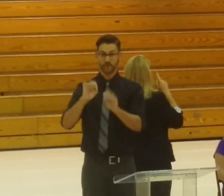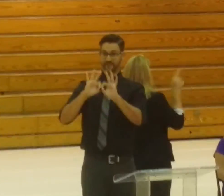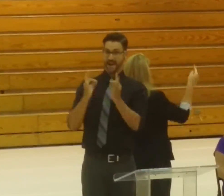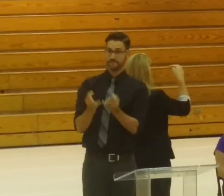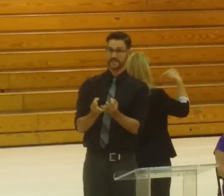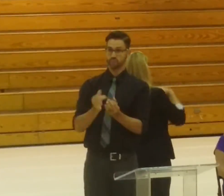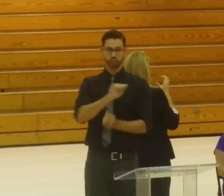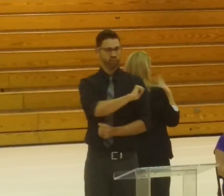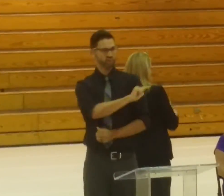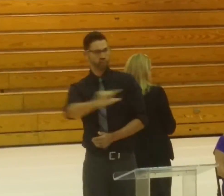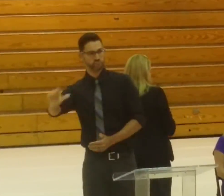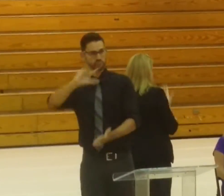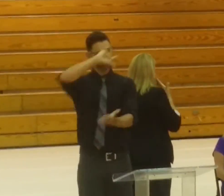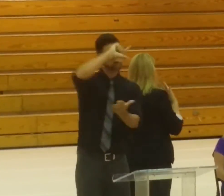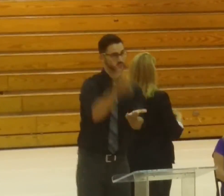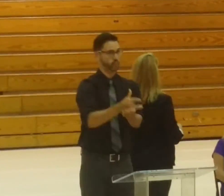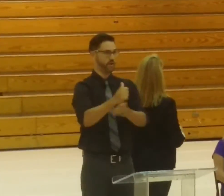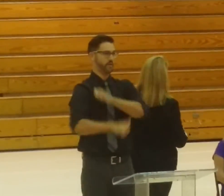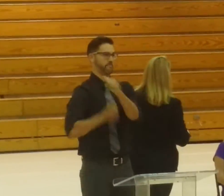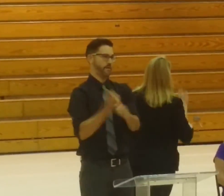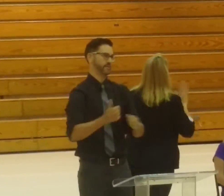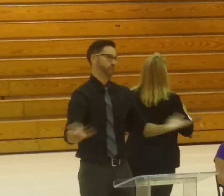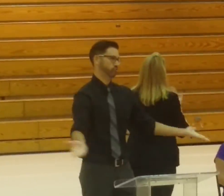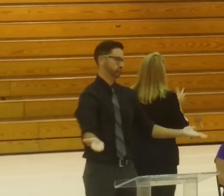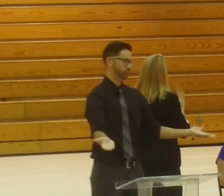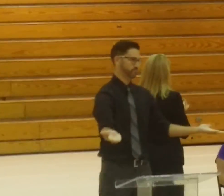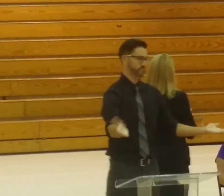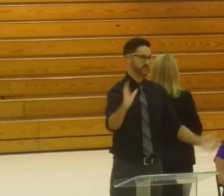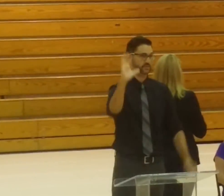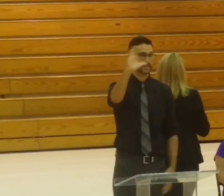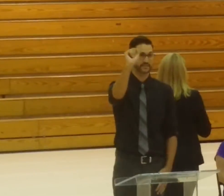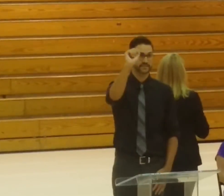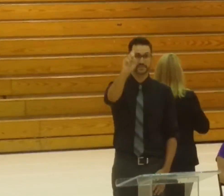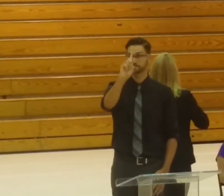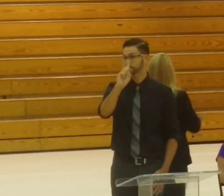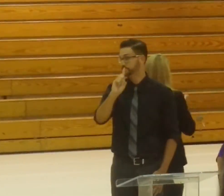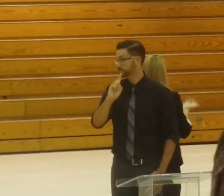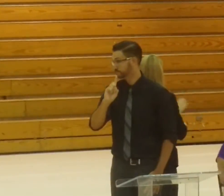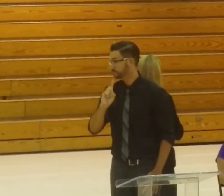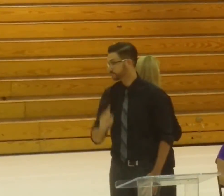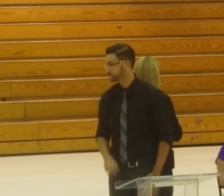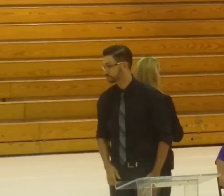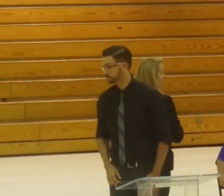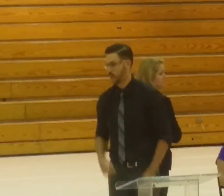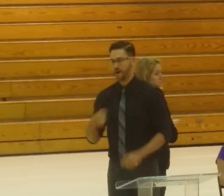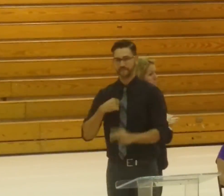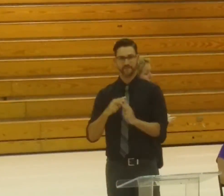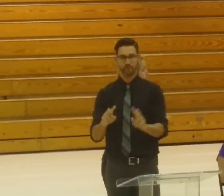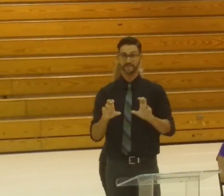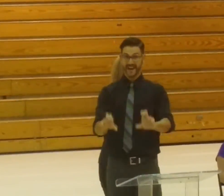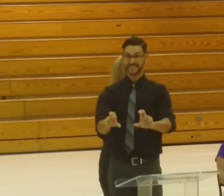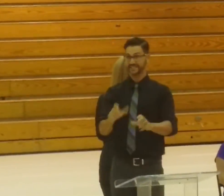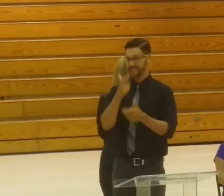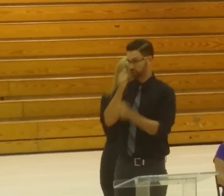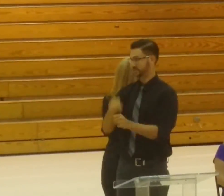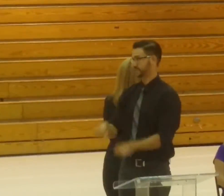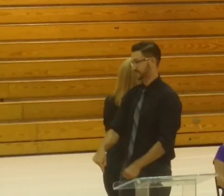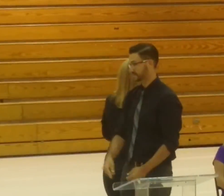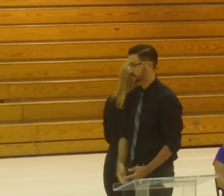brother-in-law. My whole family are alumni of this school, California School for the Deaf. We have a